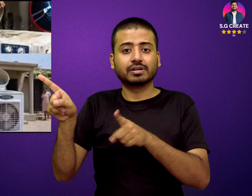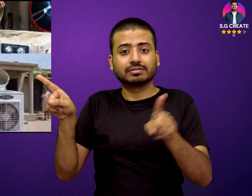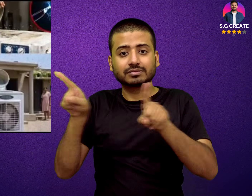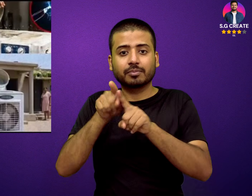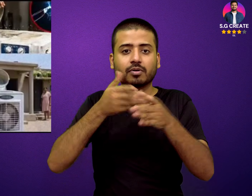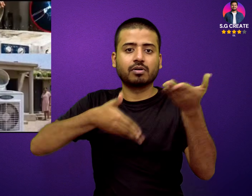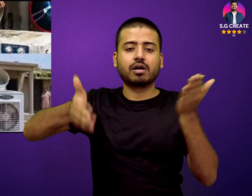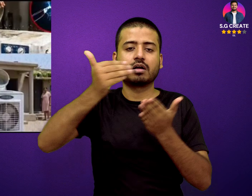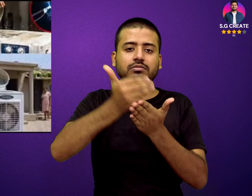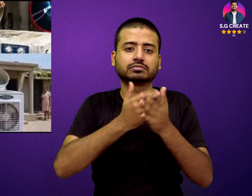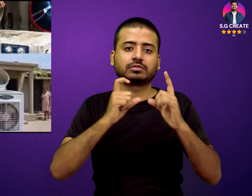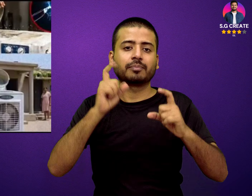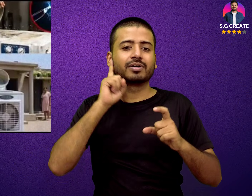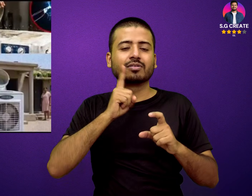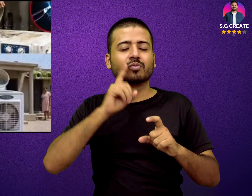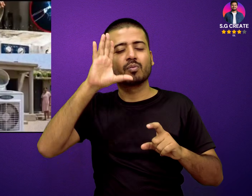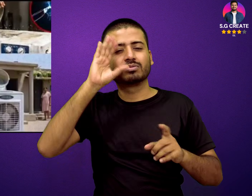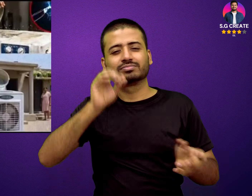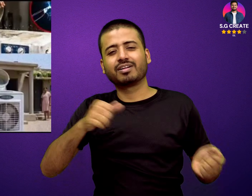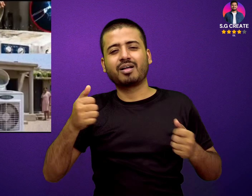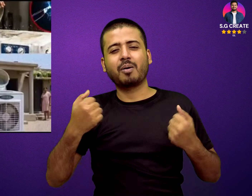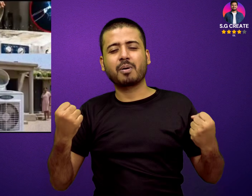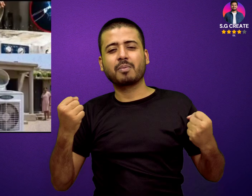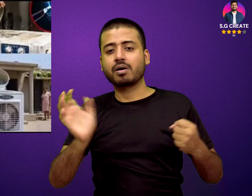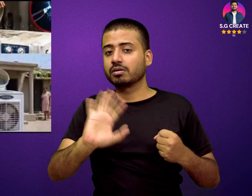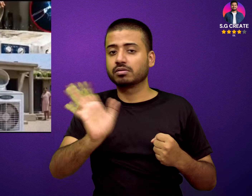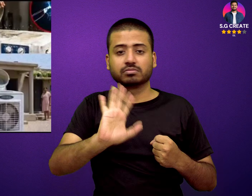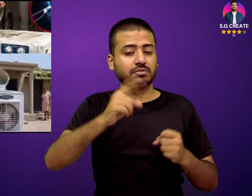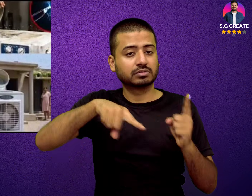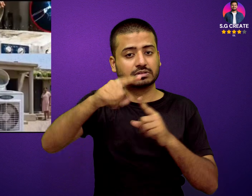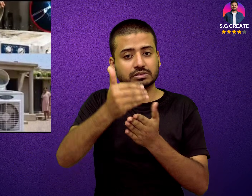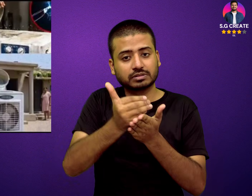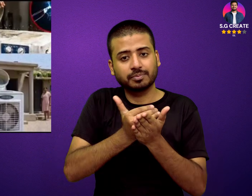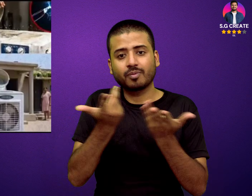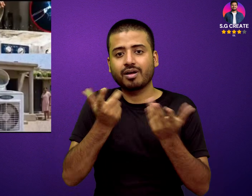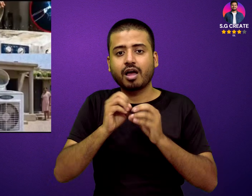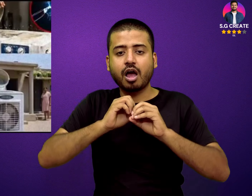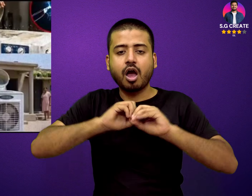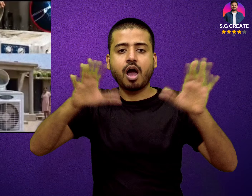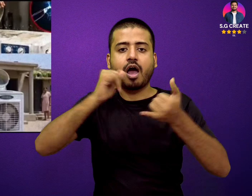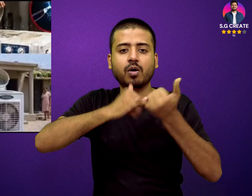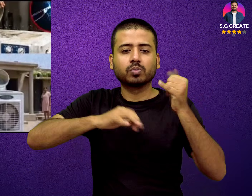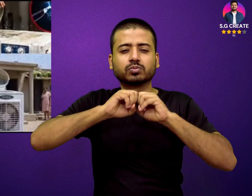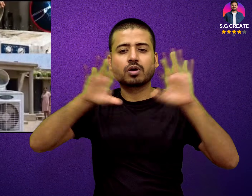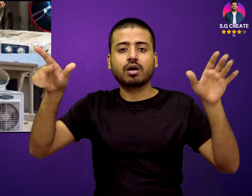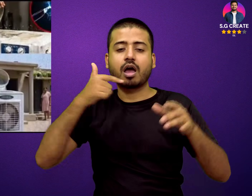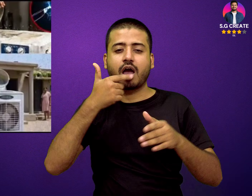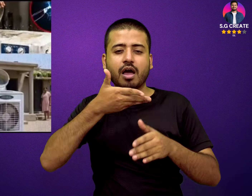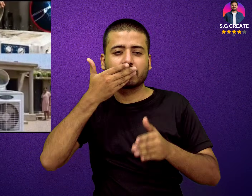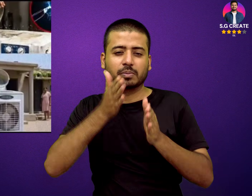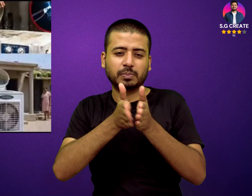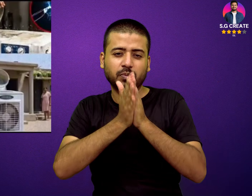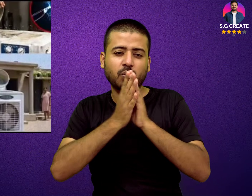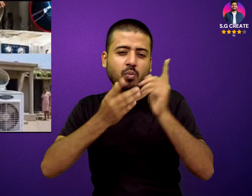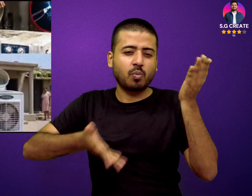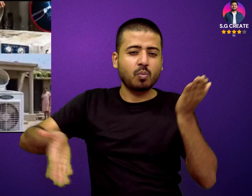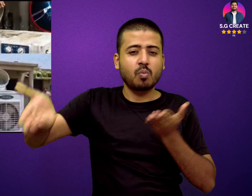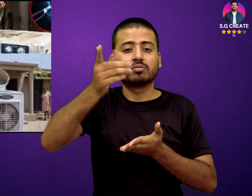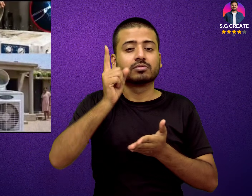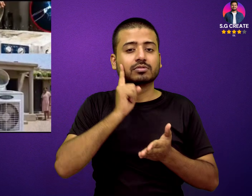than traditional iron sheet models to minimize electrical conduction risks. Install an RCD/RCCB. Ensure